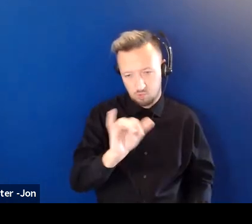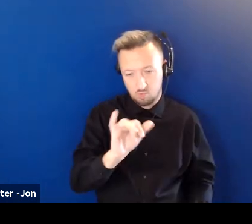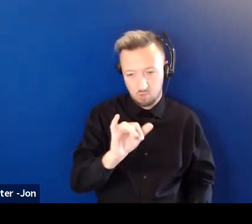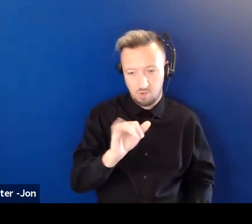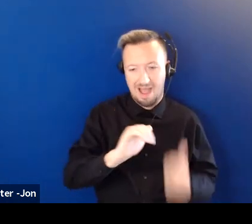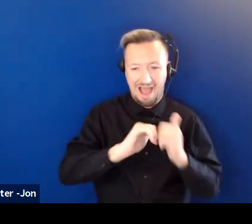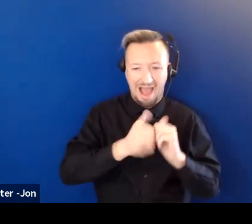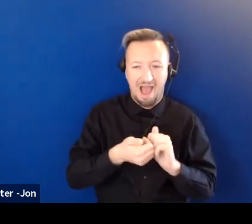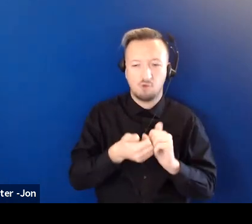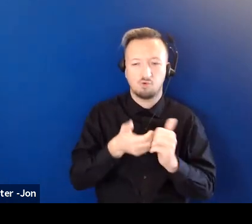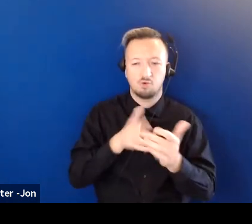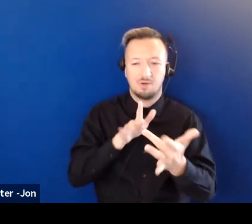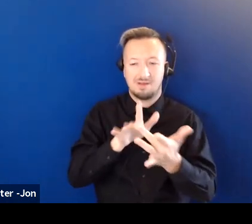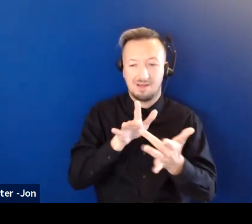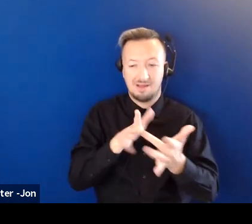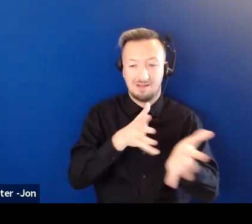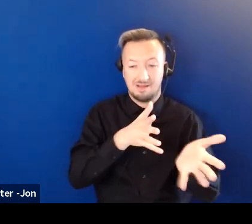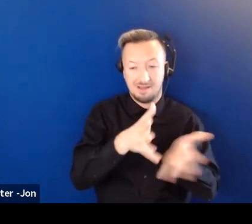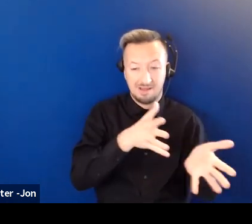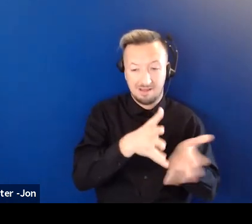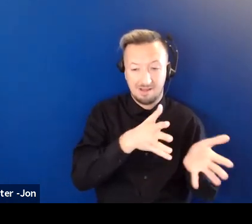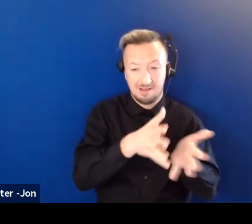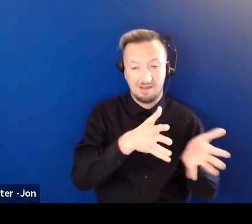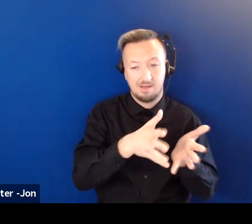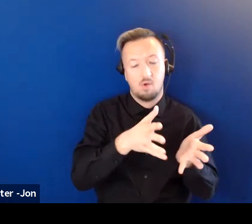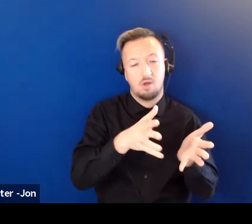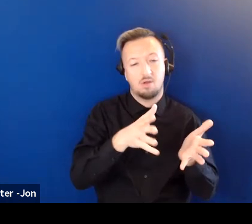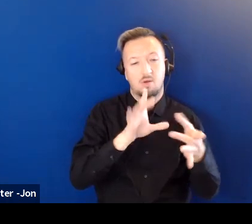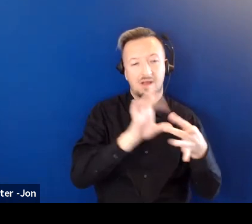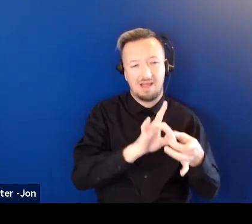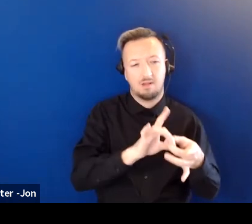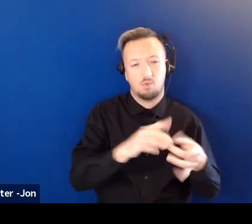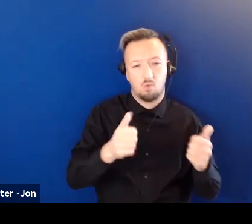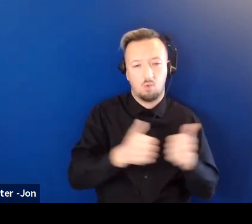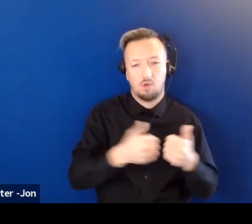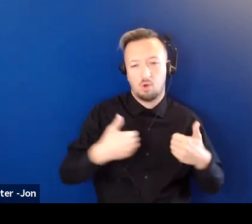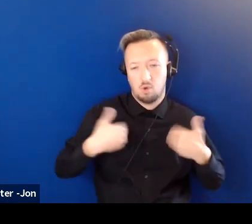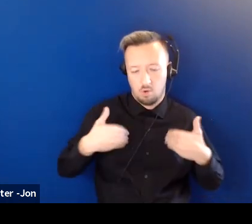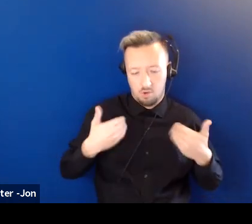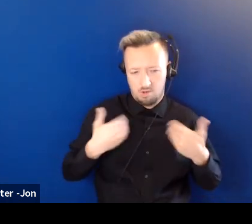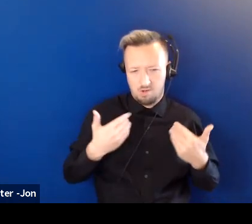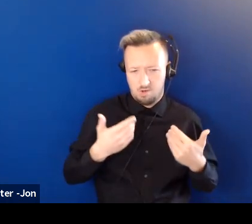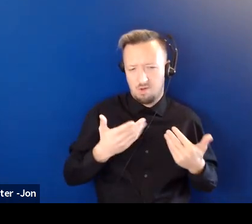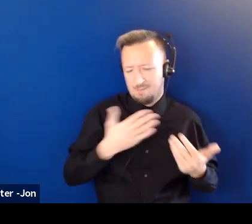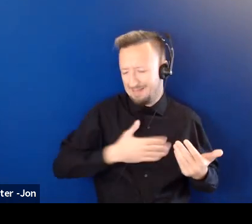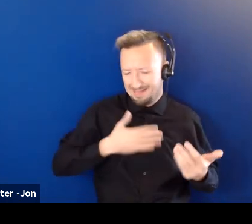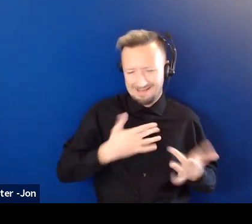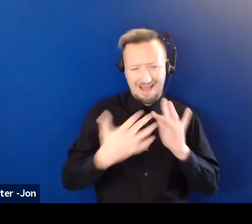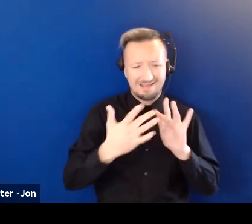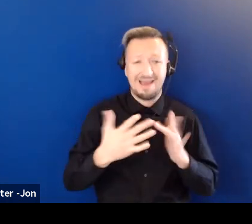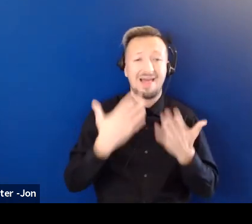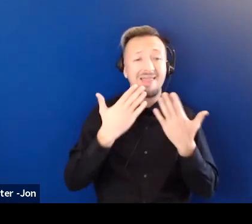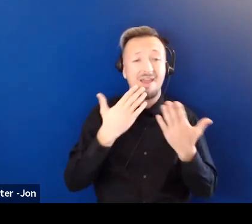connecting with youth that I encourage you to pick her brain about. But yeah, thank you so much for